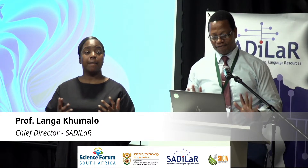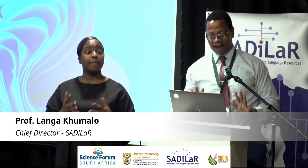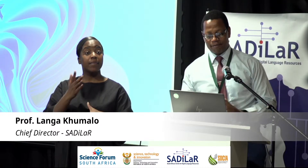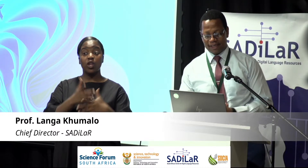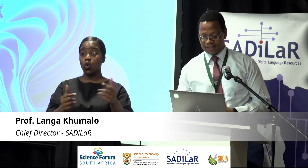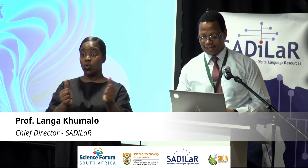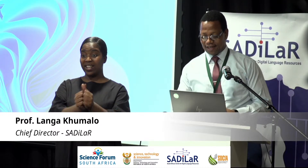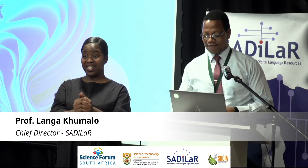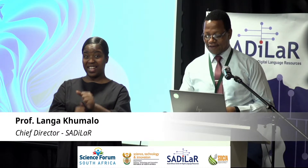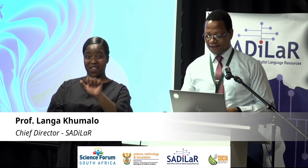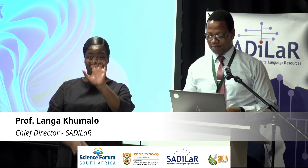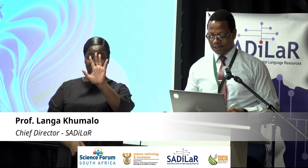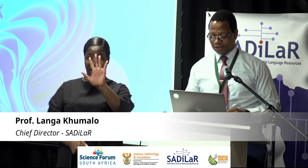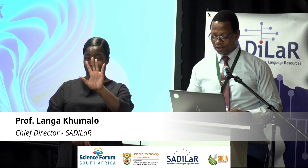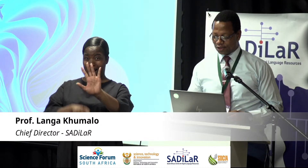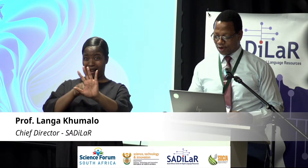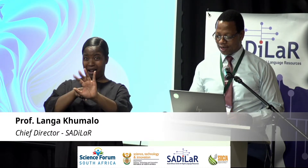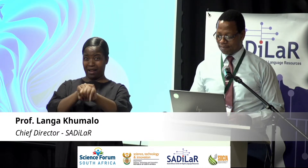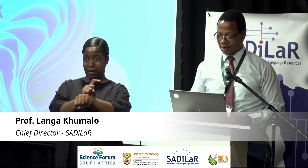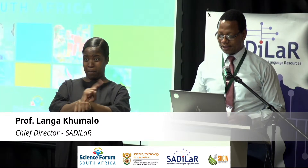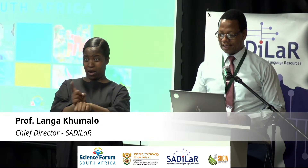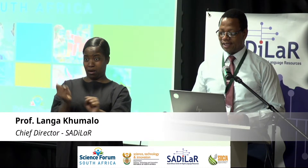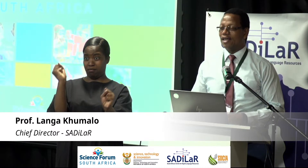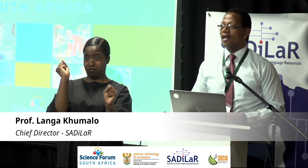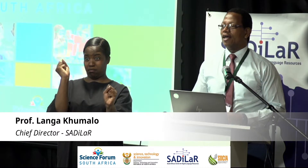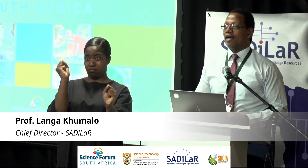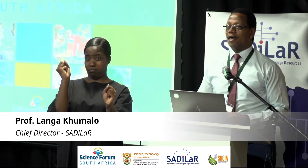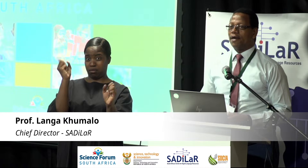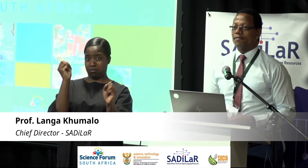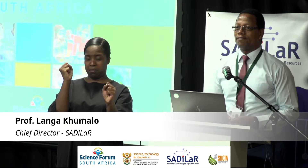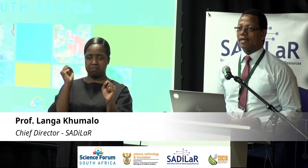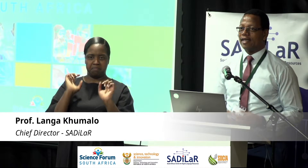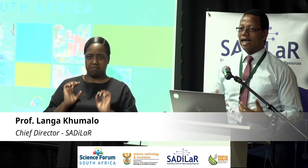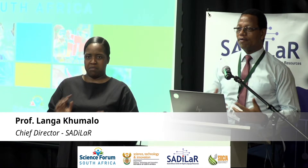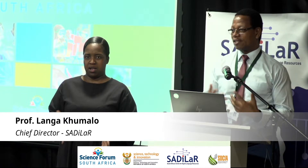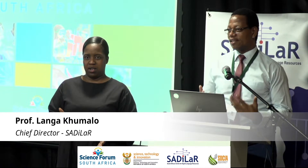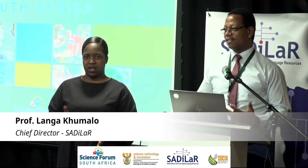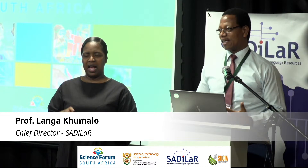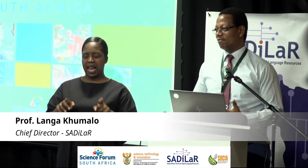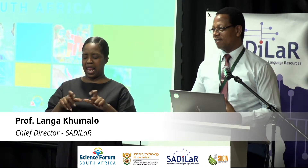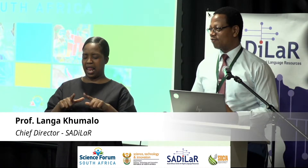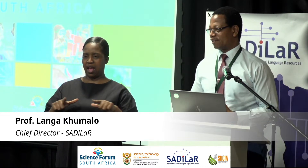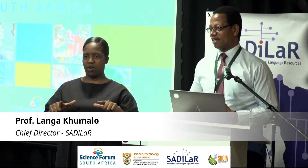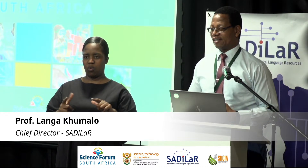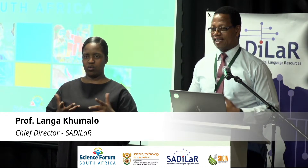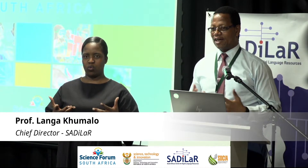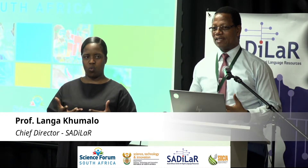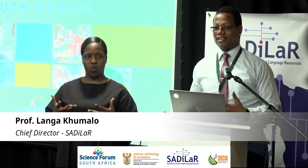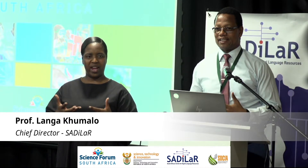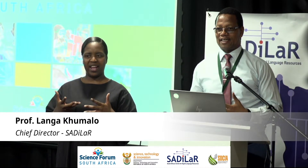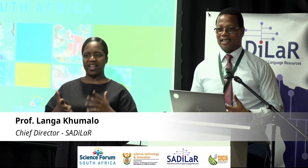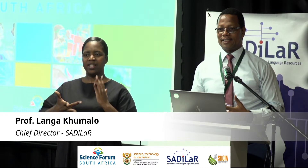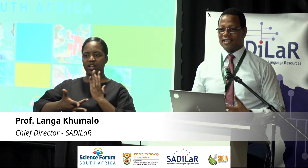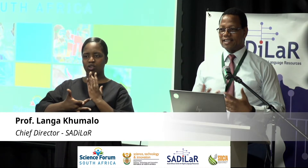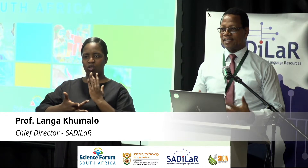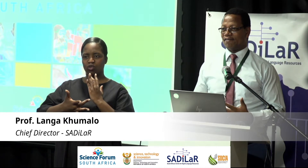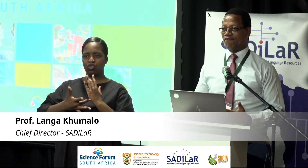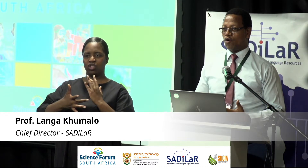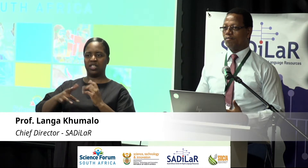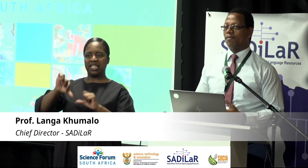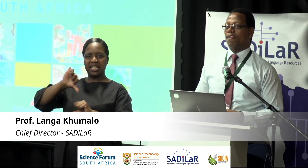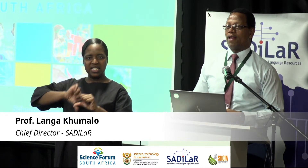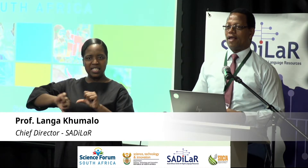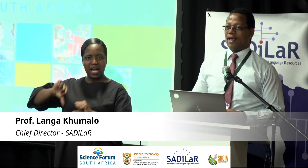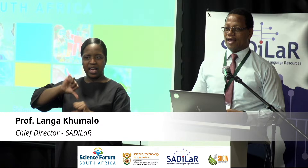Colleagues, I have 5 minutes. 5 minutes to talk about language in the cyber infrastructure, language as a